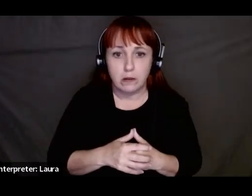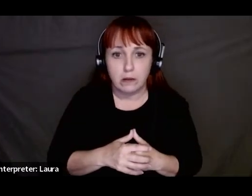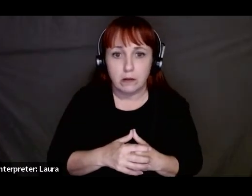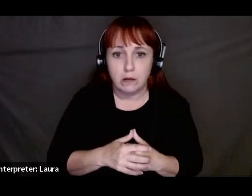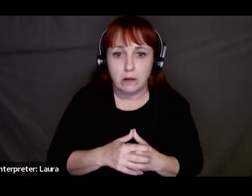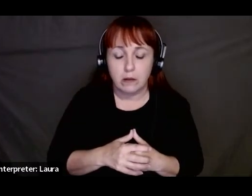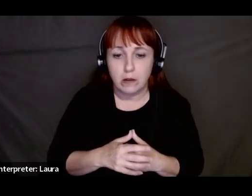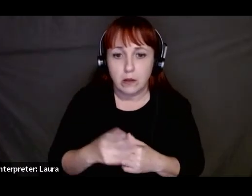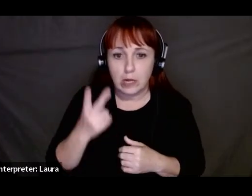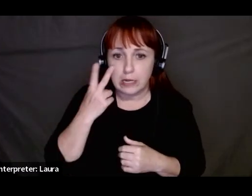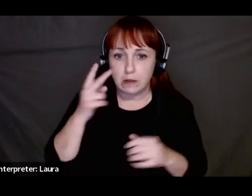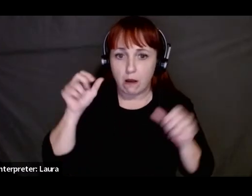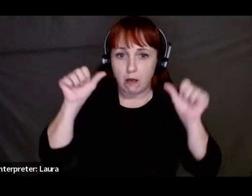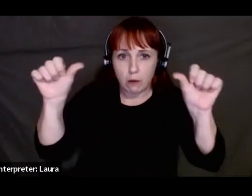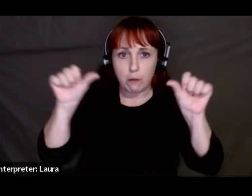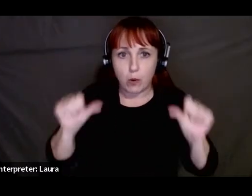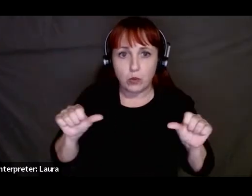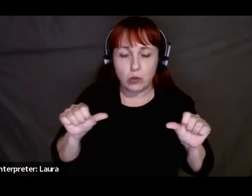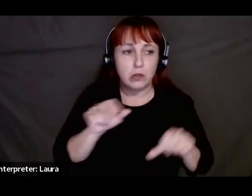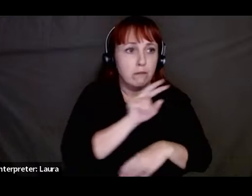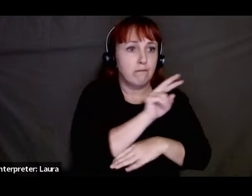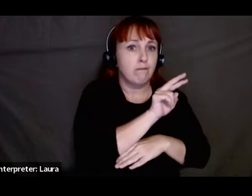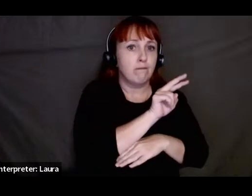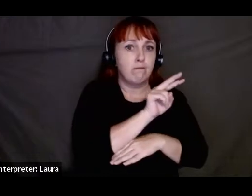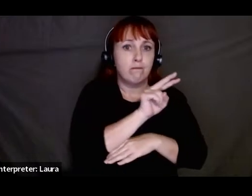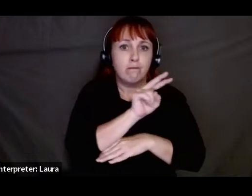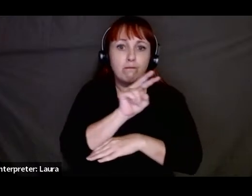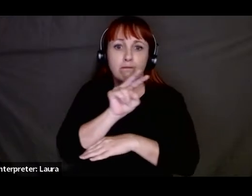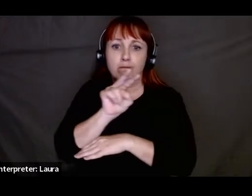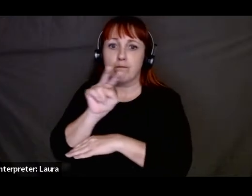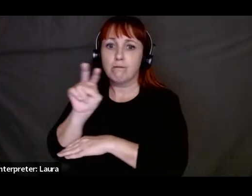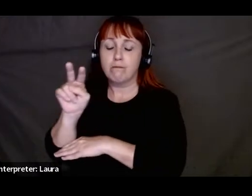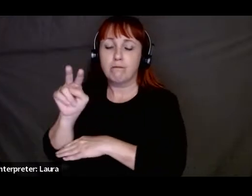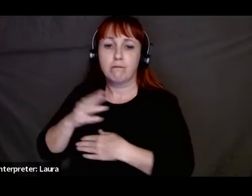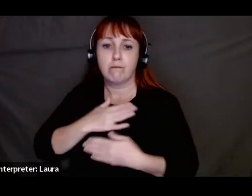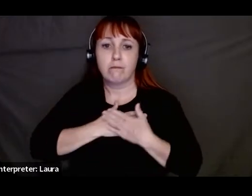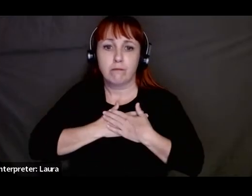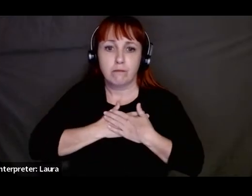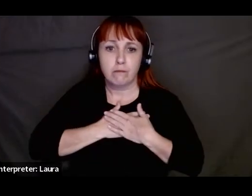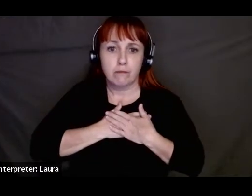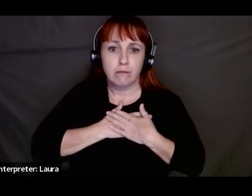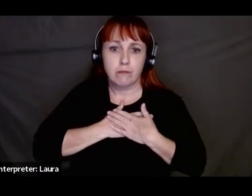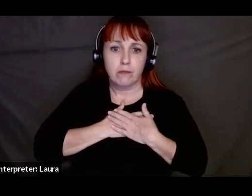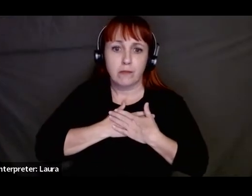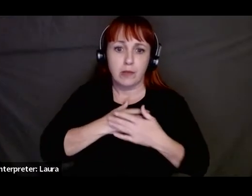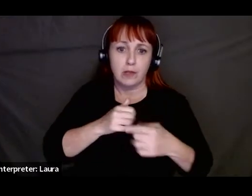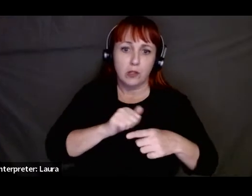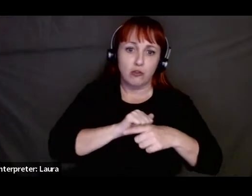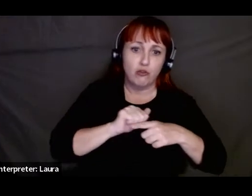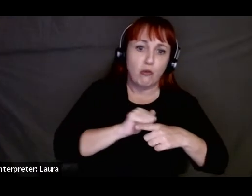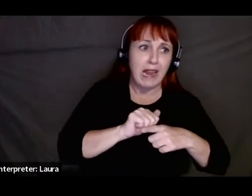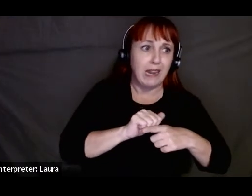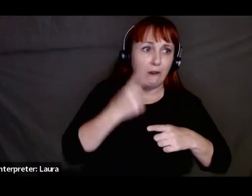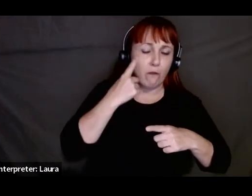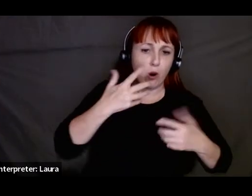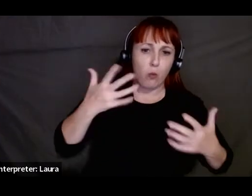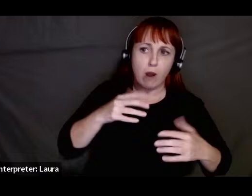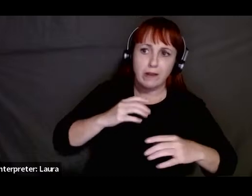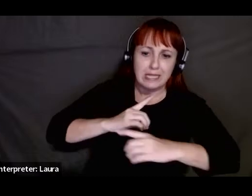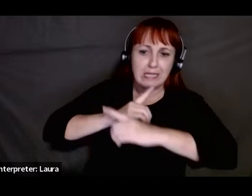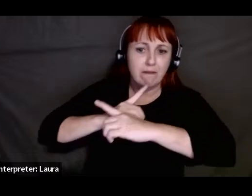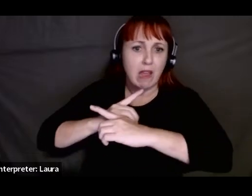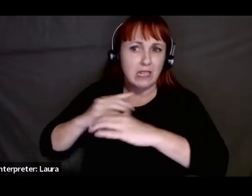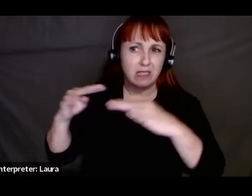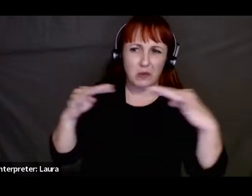poster stuff and yes, you do need training to go out and defend whatever war